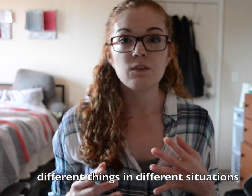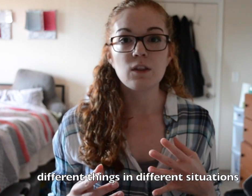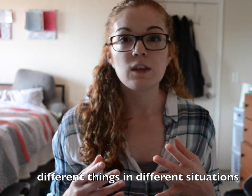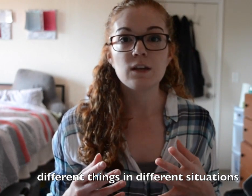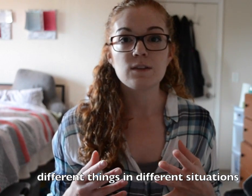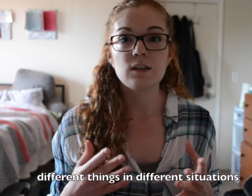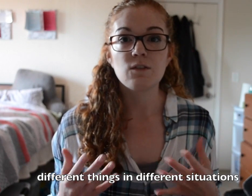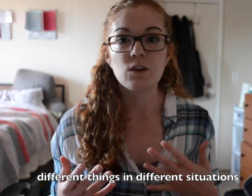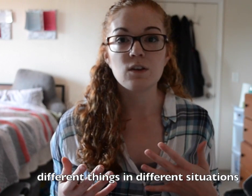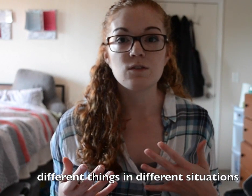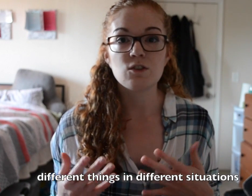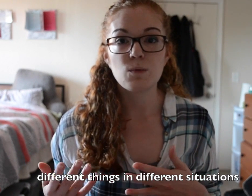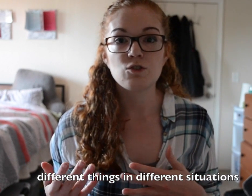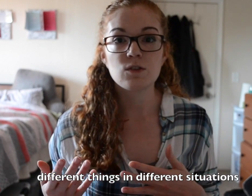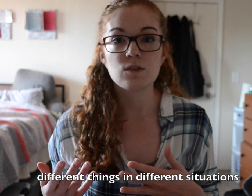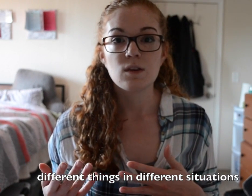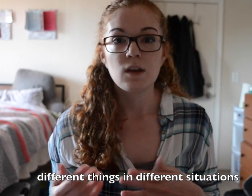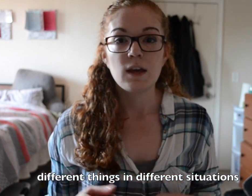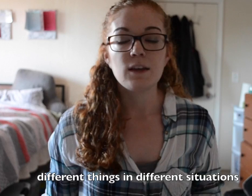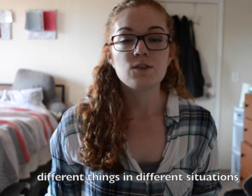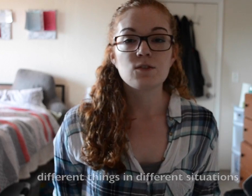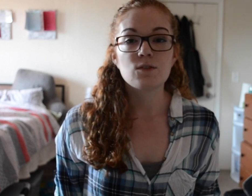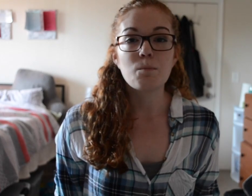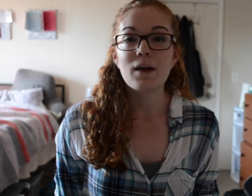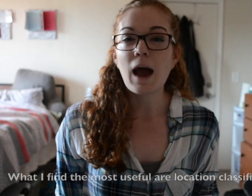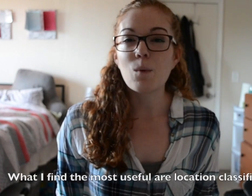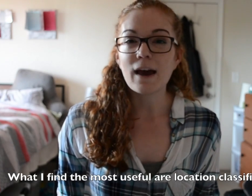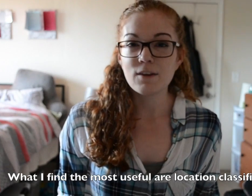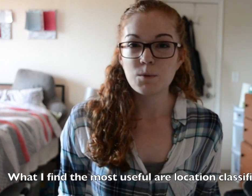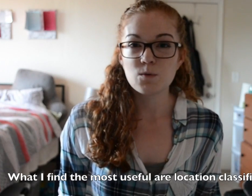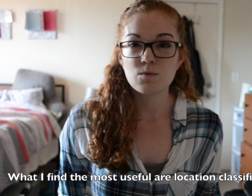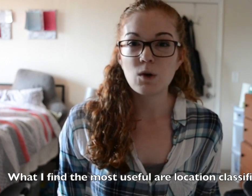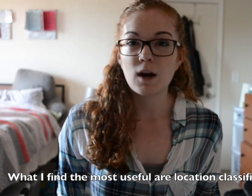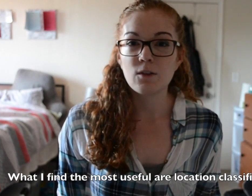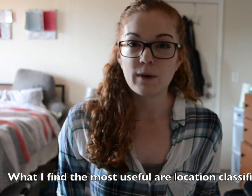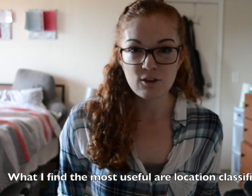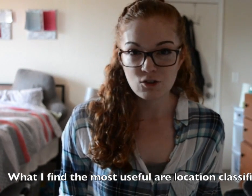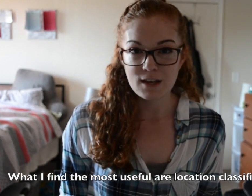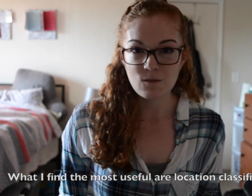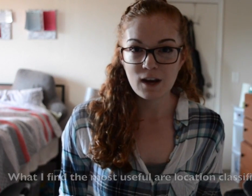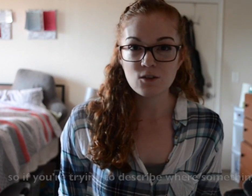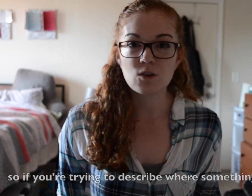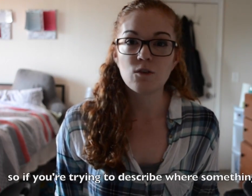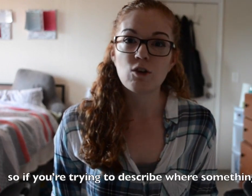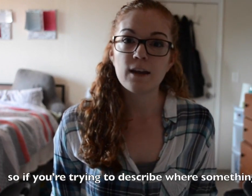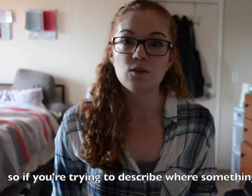different things in different situations. But what I find the most useful are location classifiers. So if you're trying to